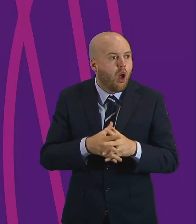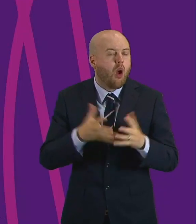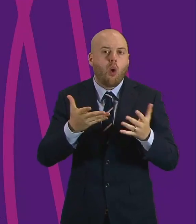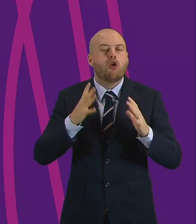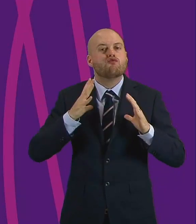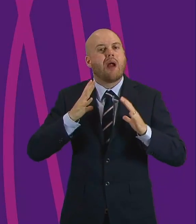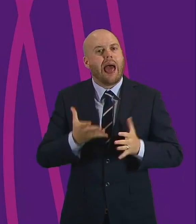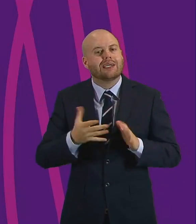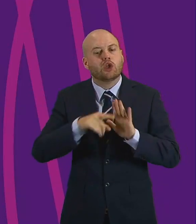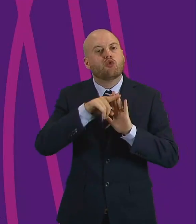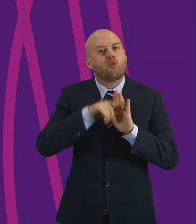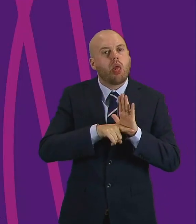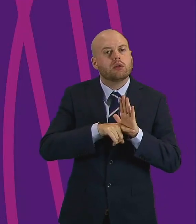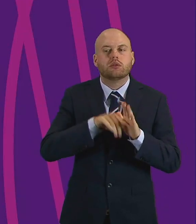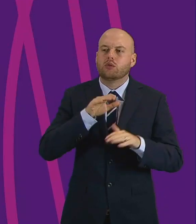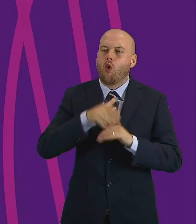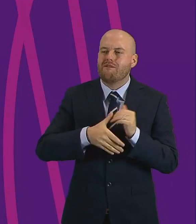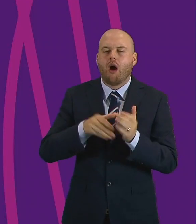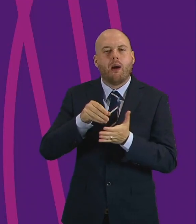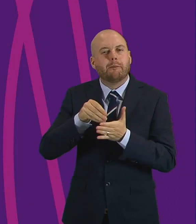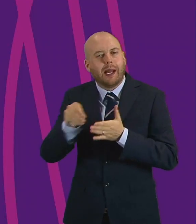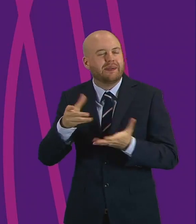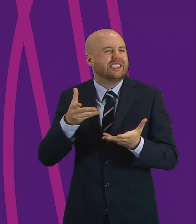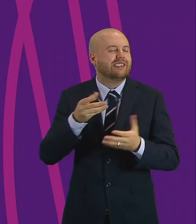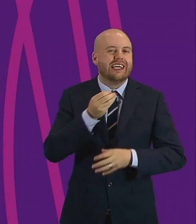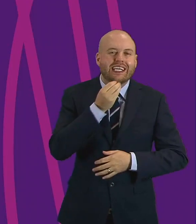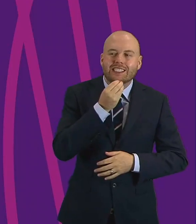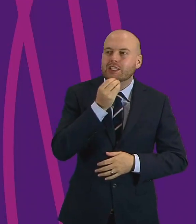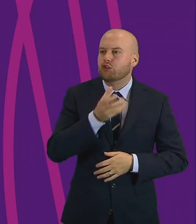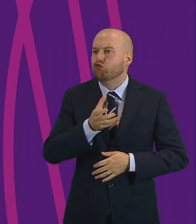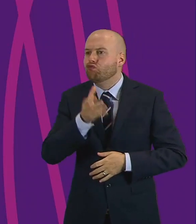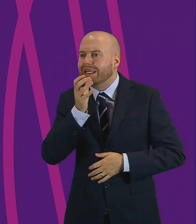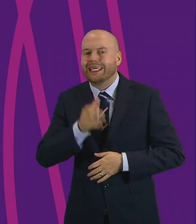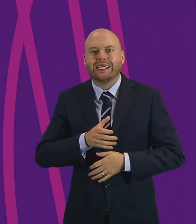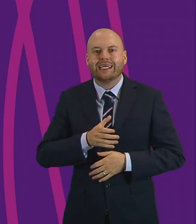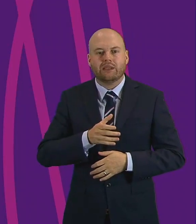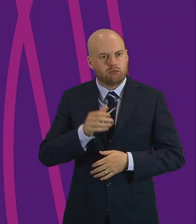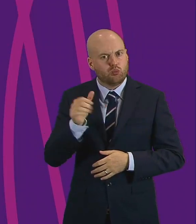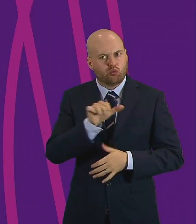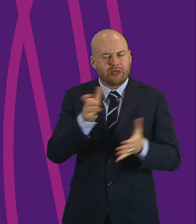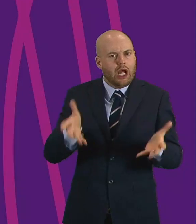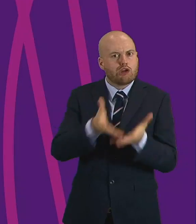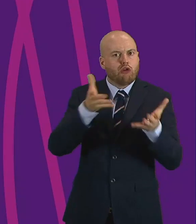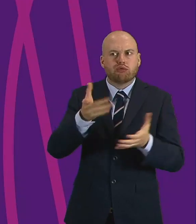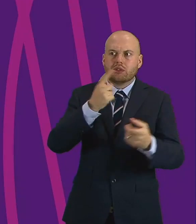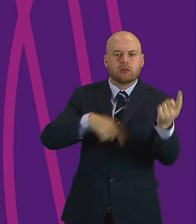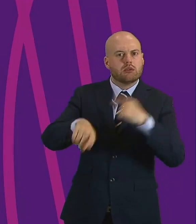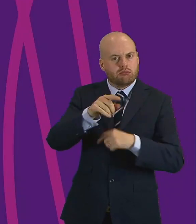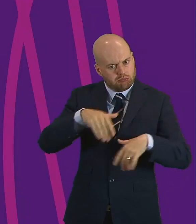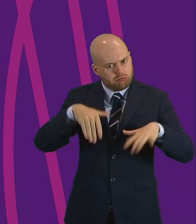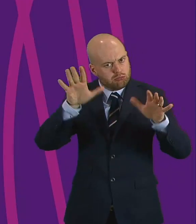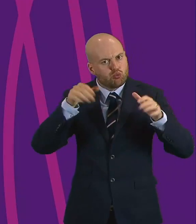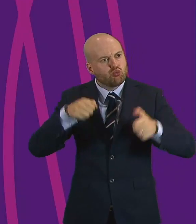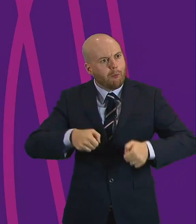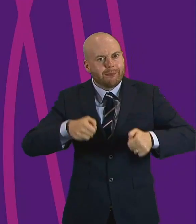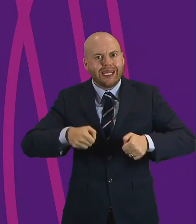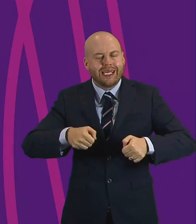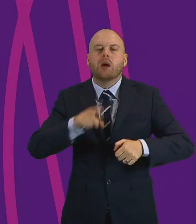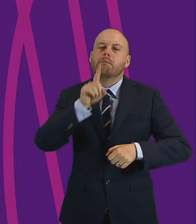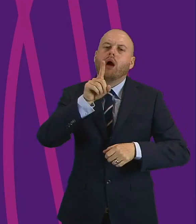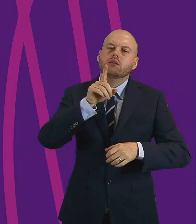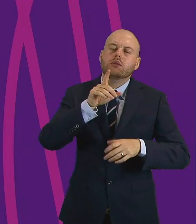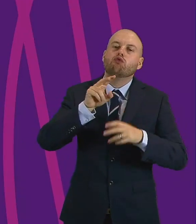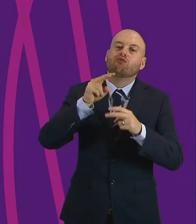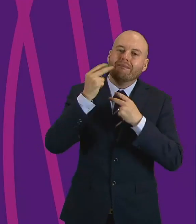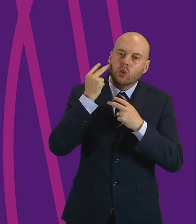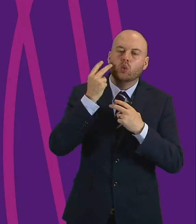drinking, temporary scrapping of parking charges to encourage shoppers to come out, and a review of a 2-metre rule in social distancing. And this